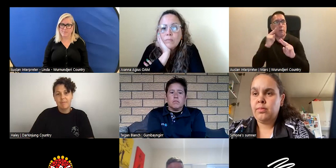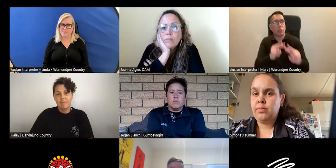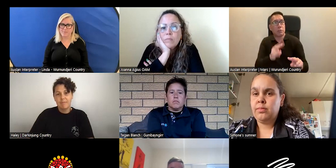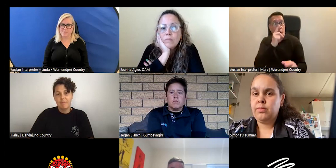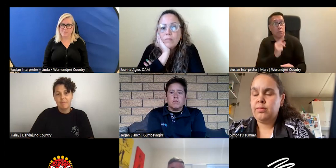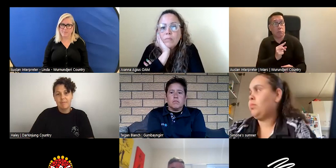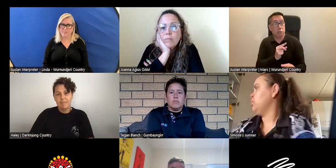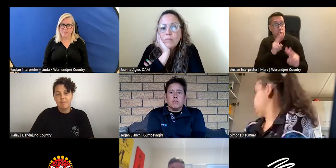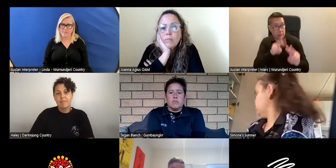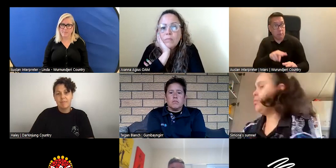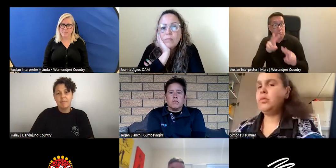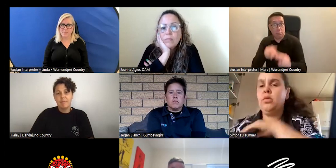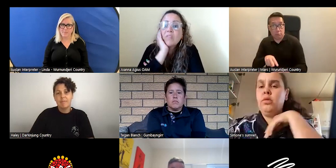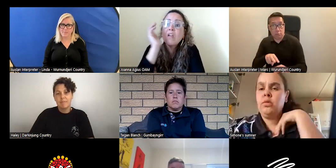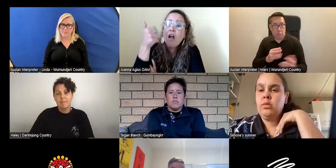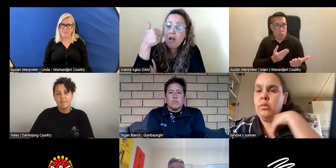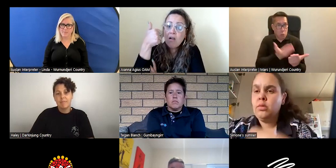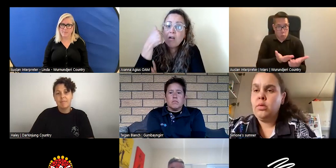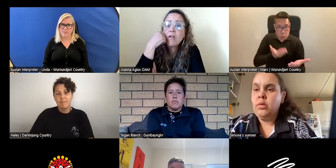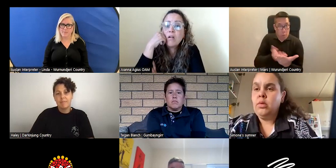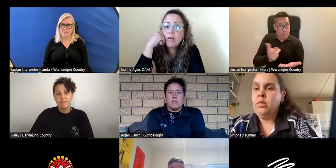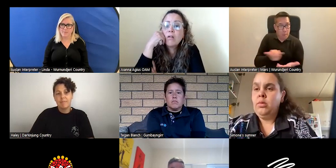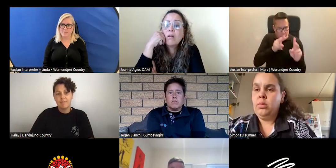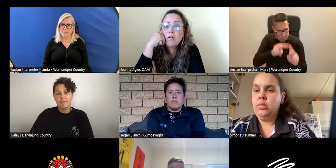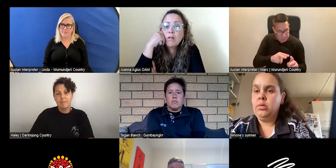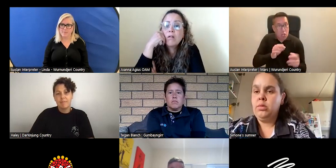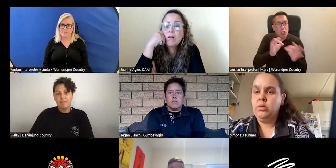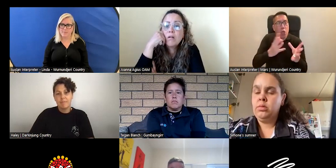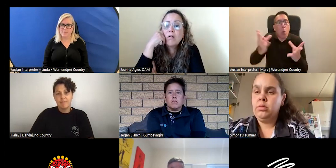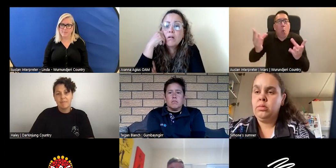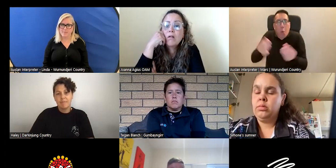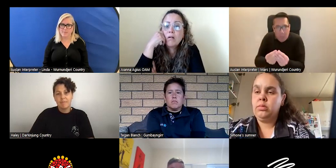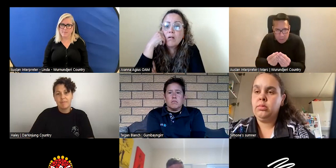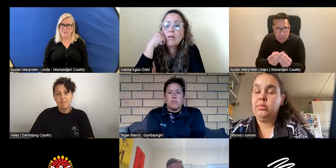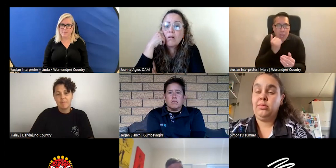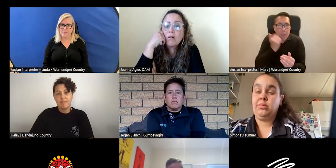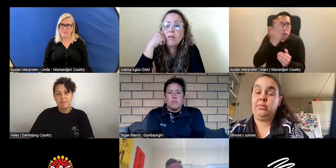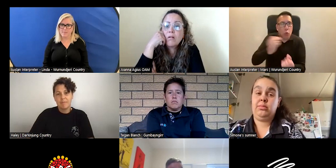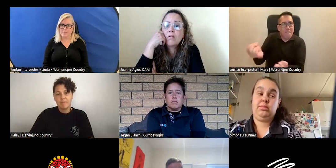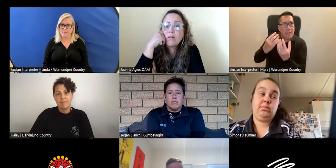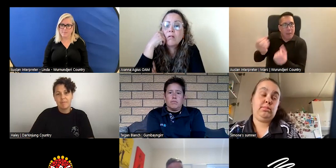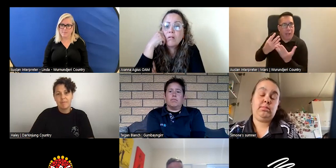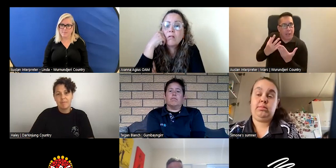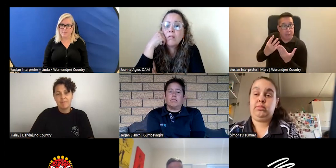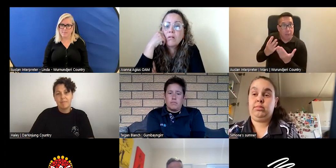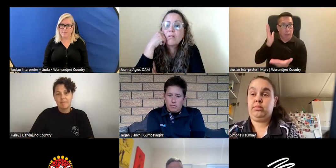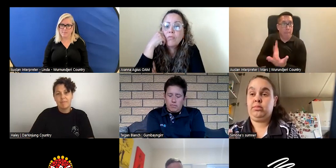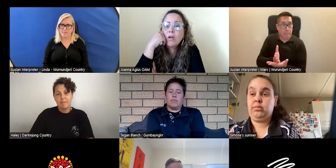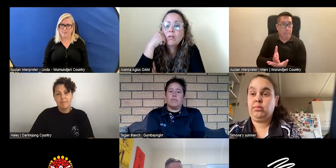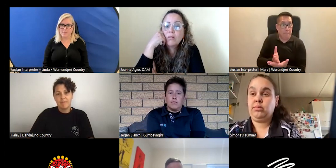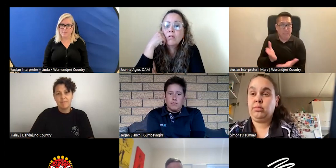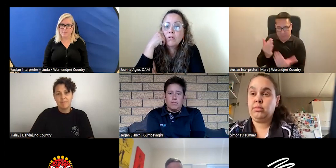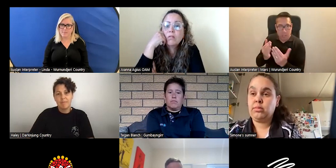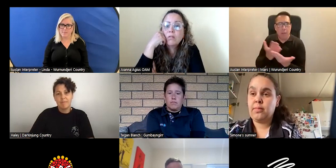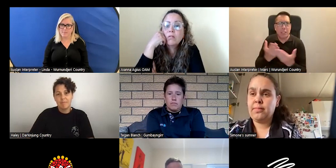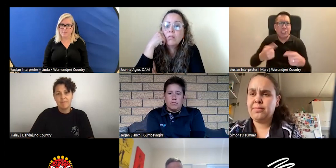on. And those reports are designed with Aboriginal feedback front and centre. So a bit